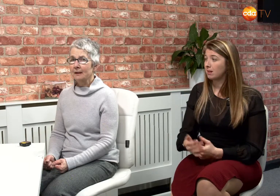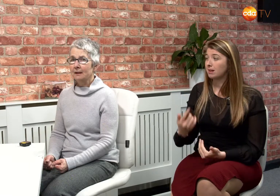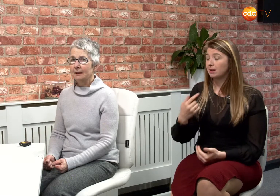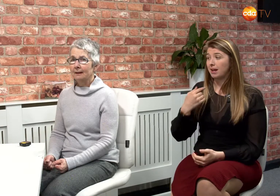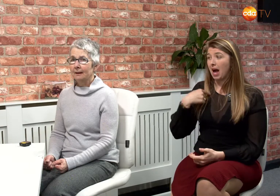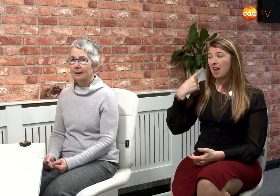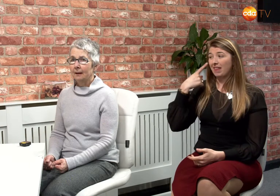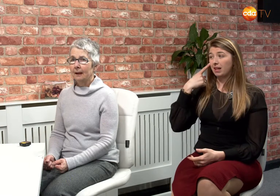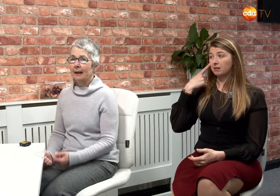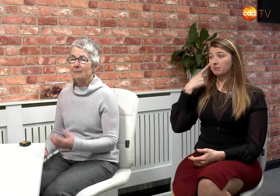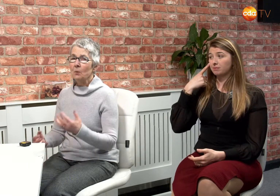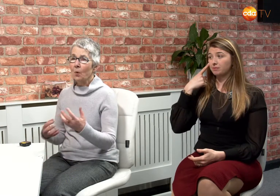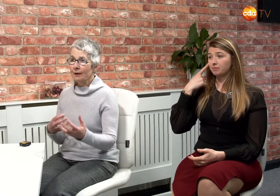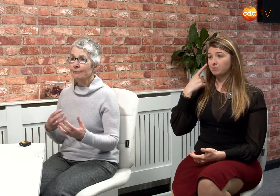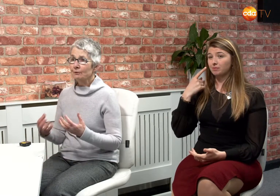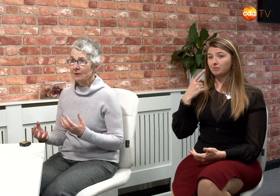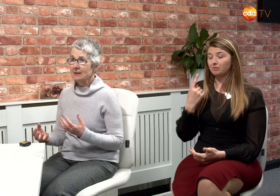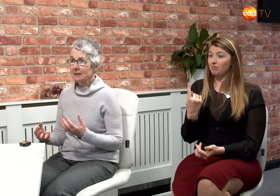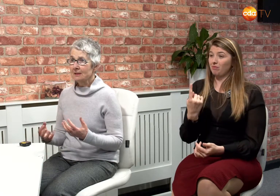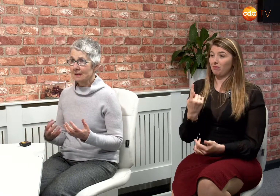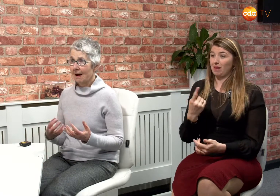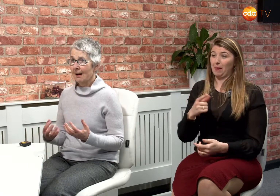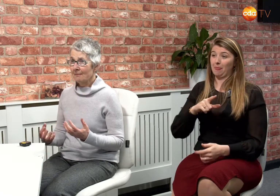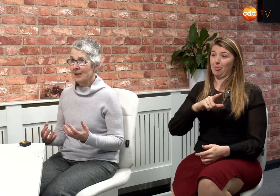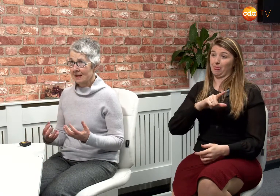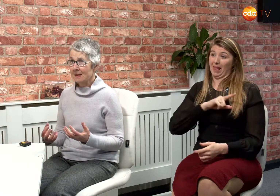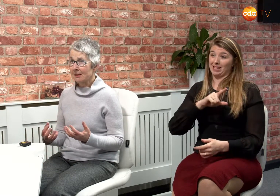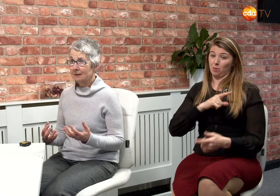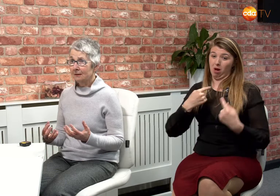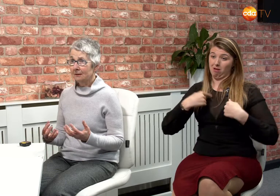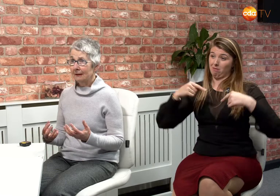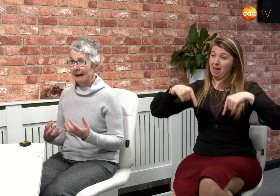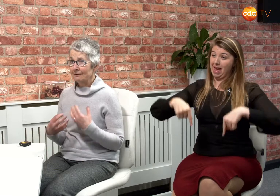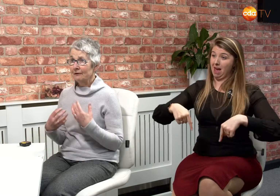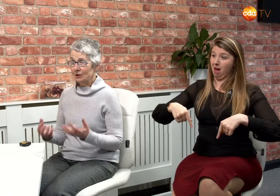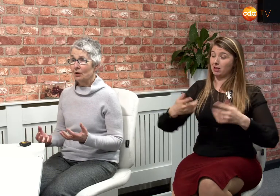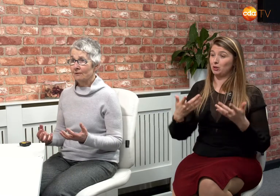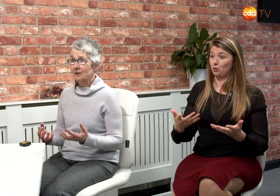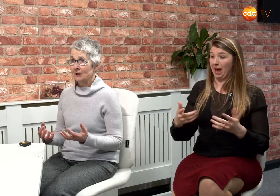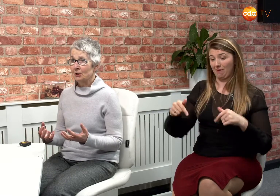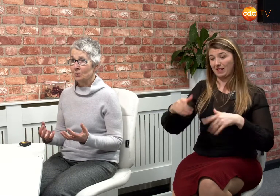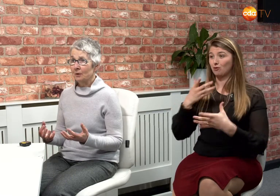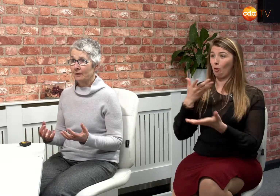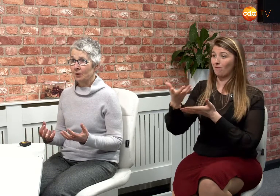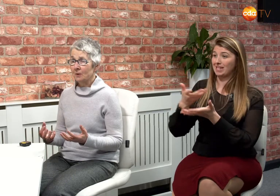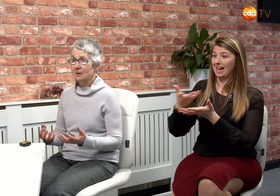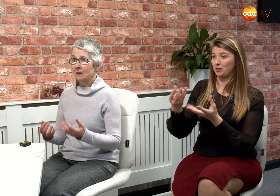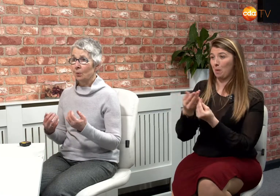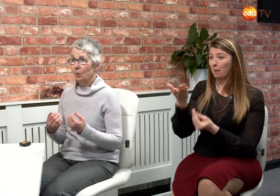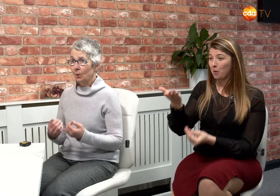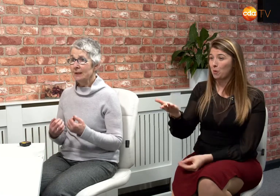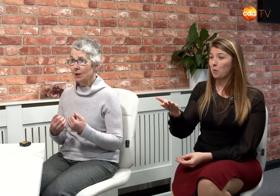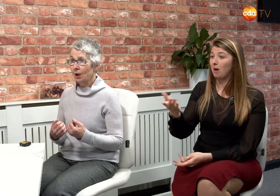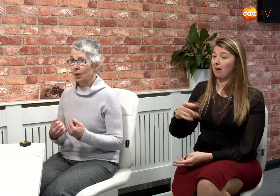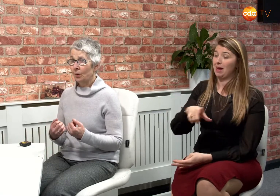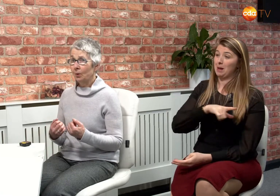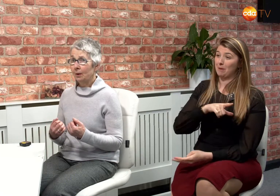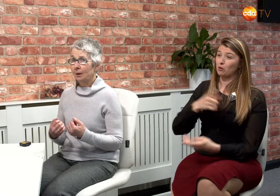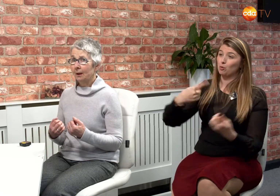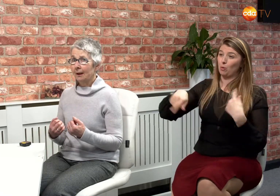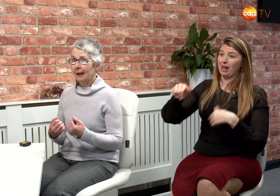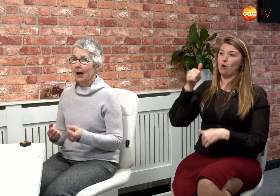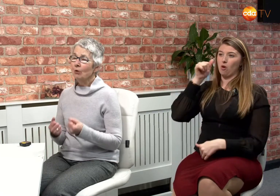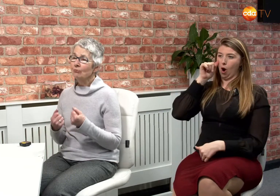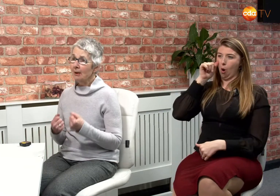And I mean, one of the reasons that I'm here having this conversation with you is that we